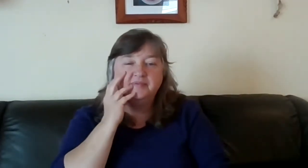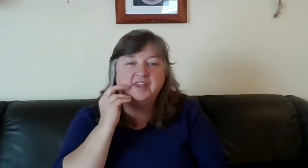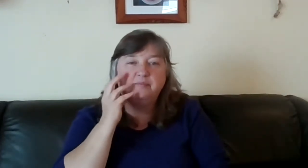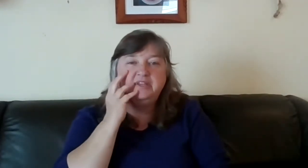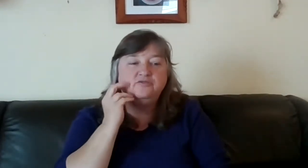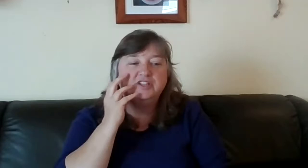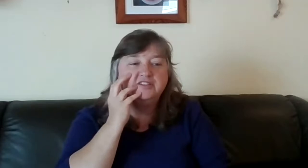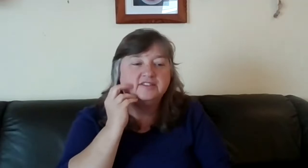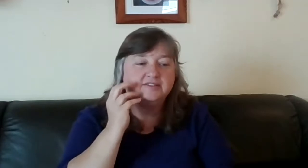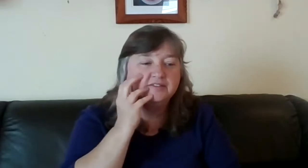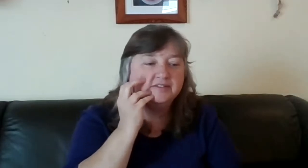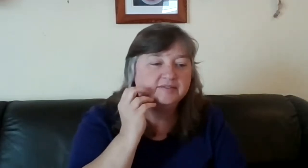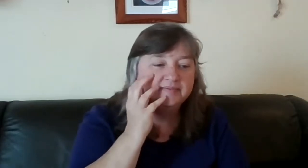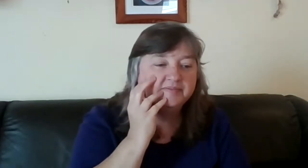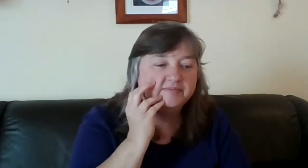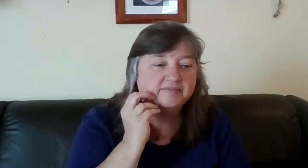Think peach fuzz.